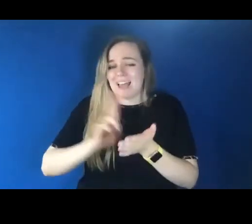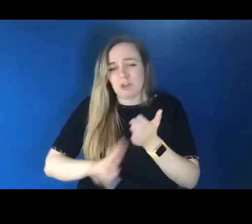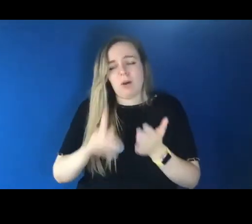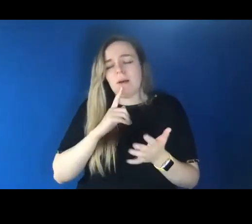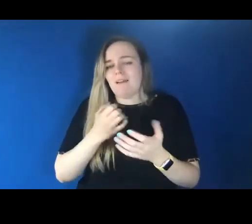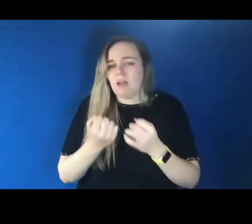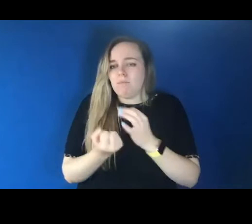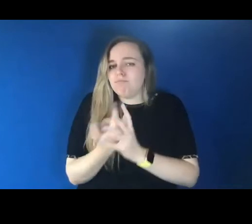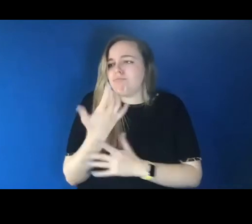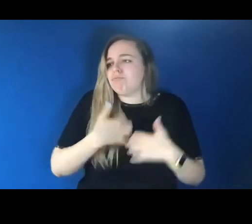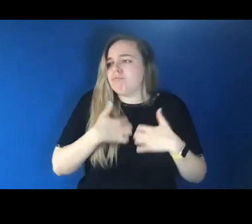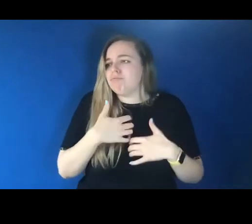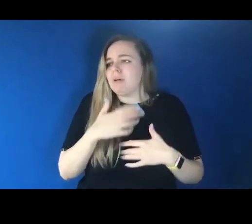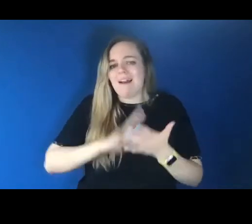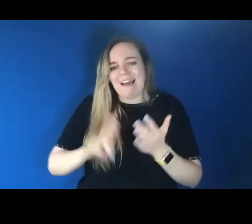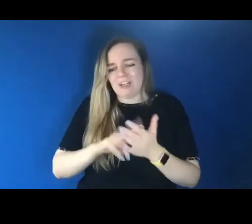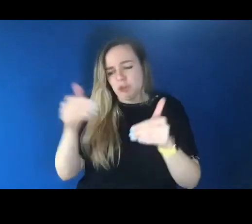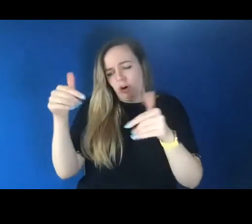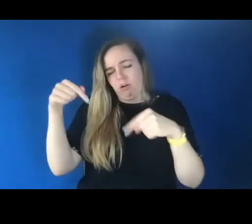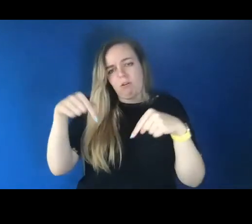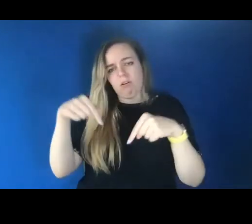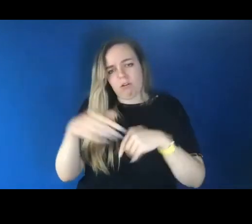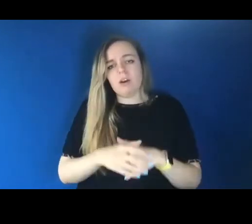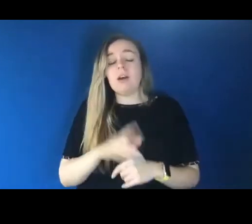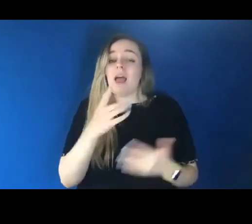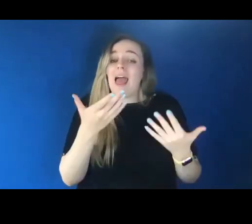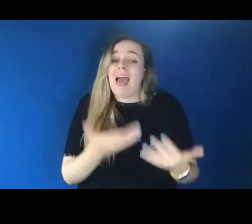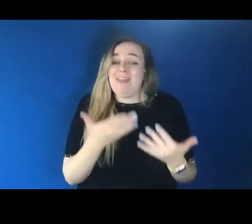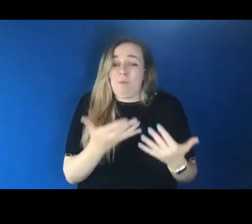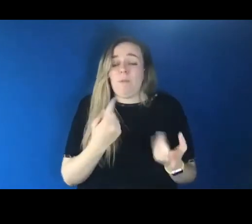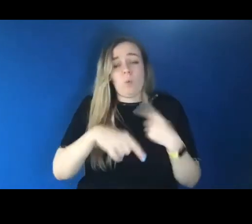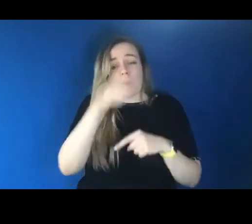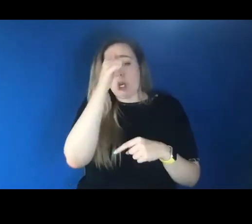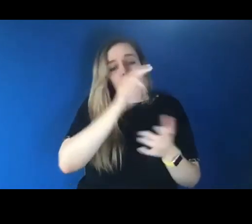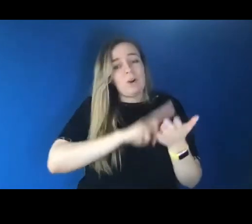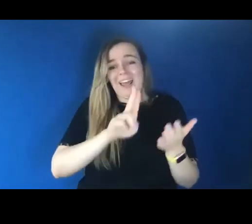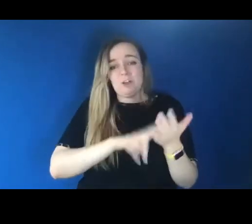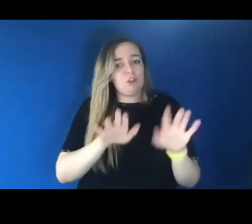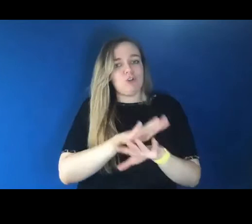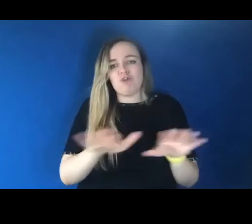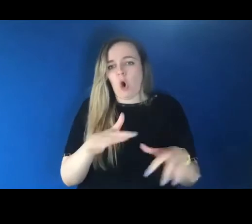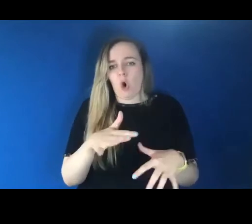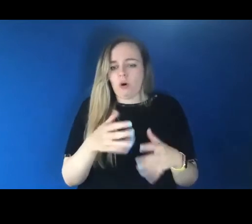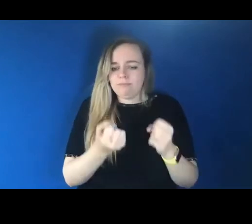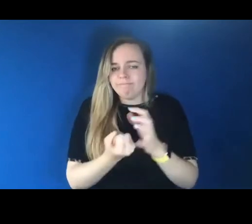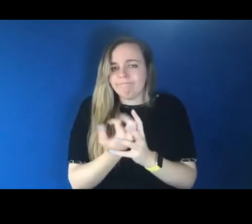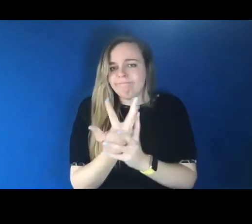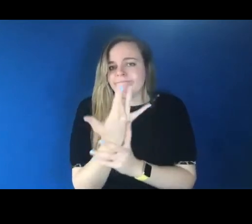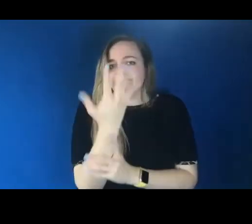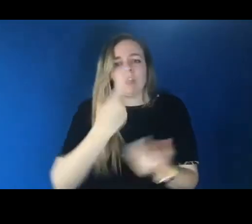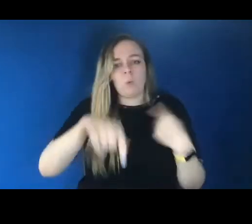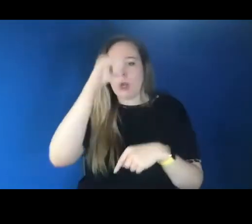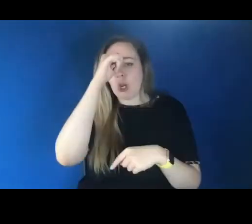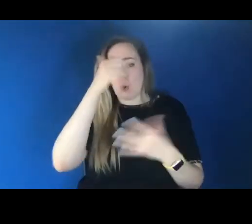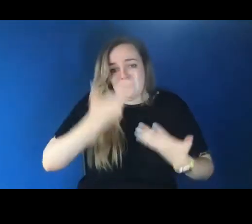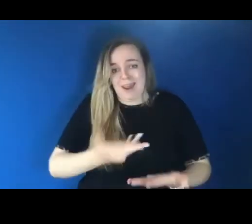nature right at the heart of it. But at the moment, we know that nature is not thriving. And we know that actually we're in a nature